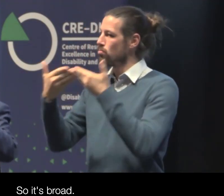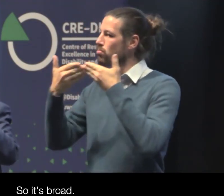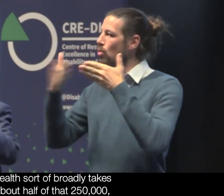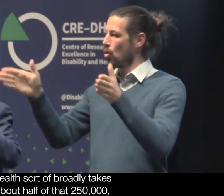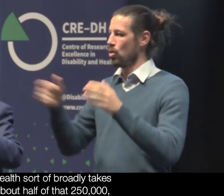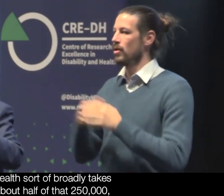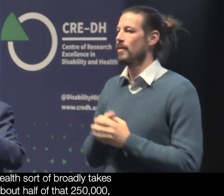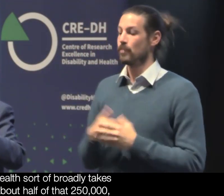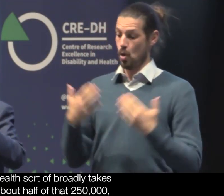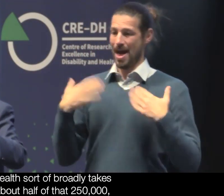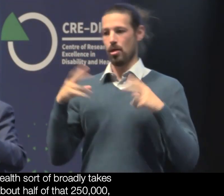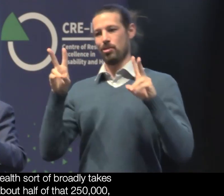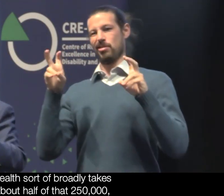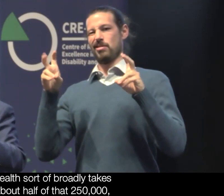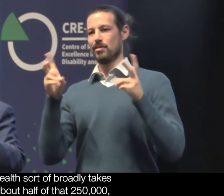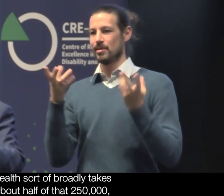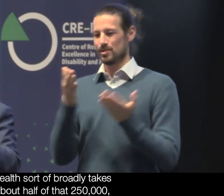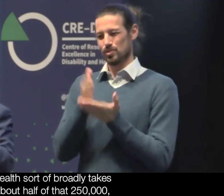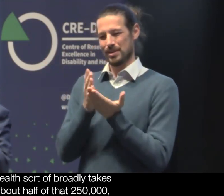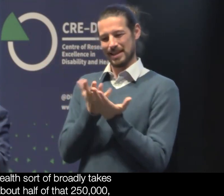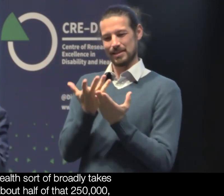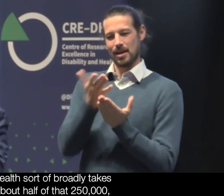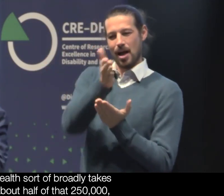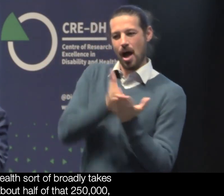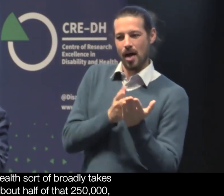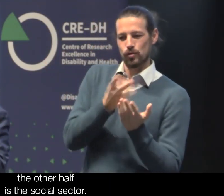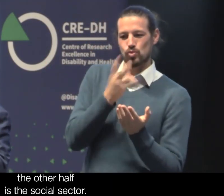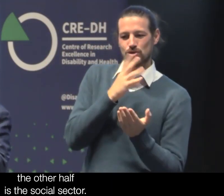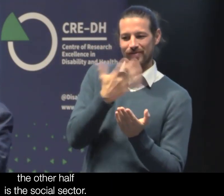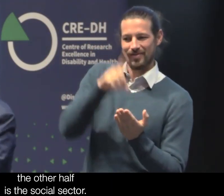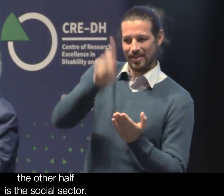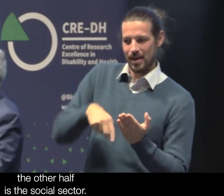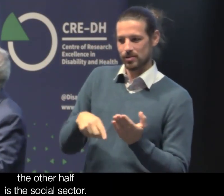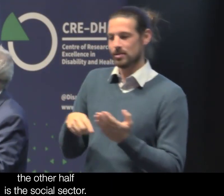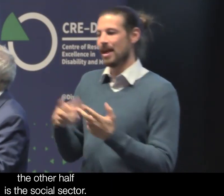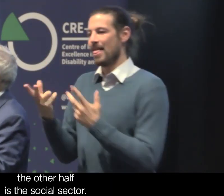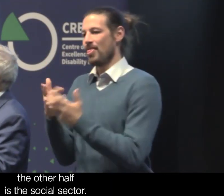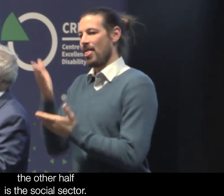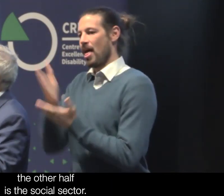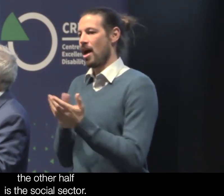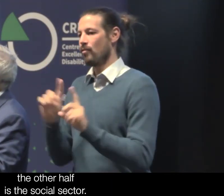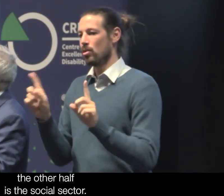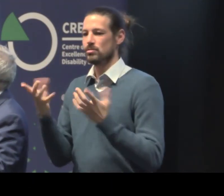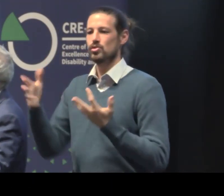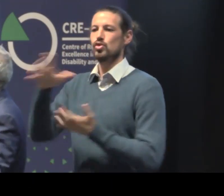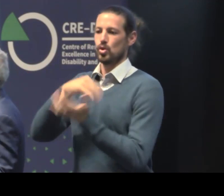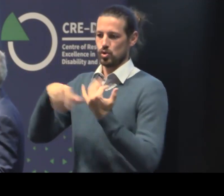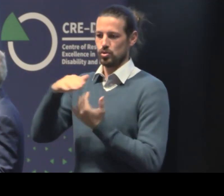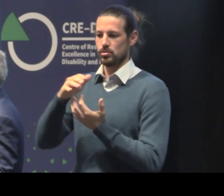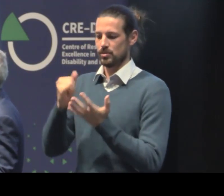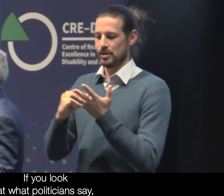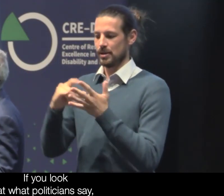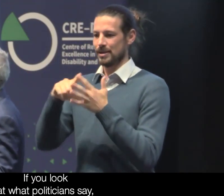health sort of broadly takes up about half of that 250,000. The other half of it is the social sector. If you look